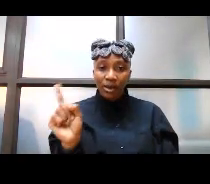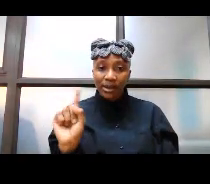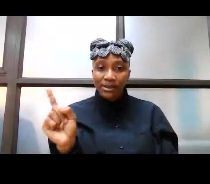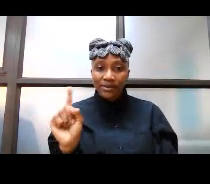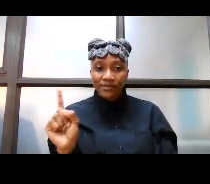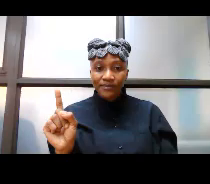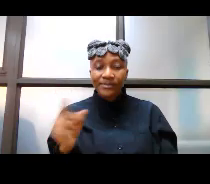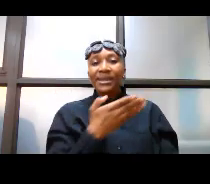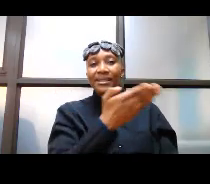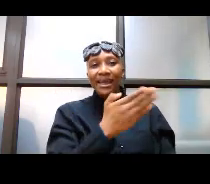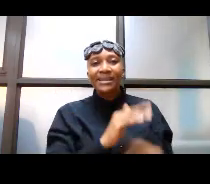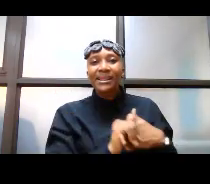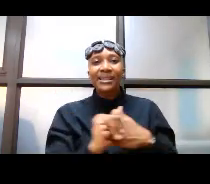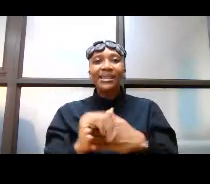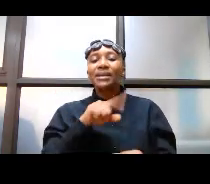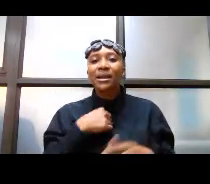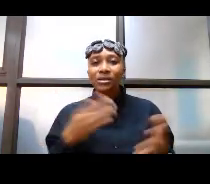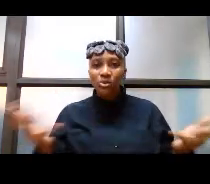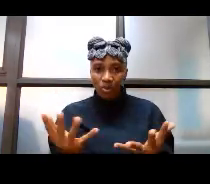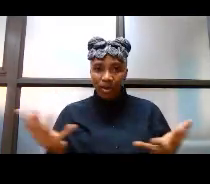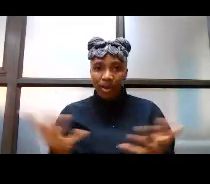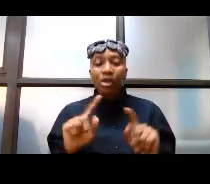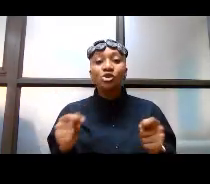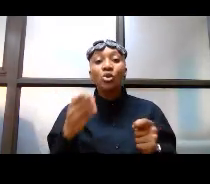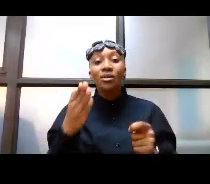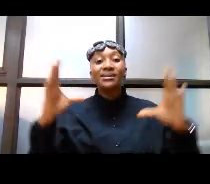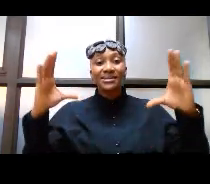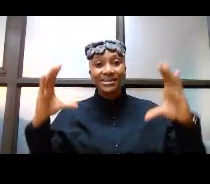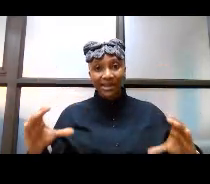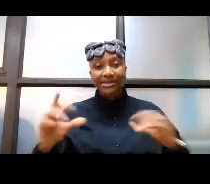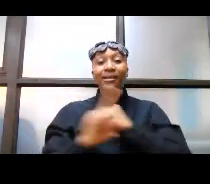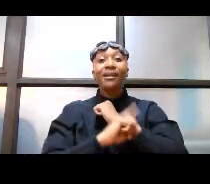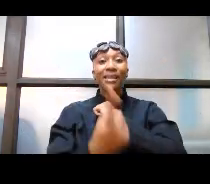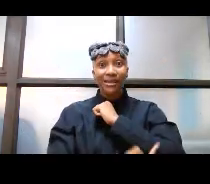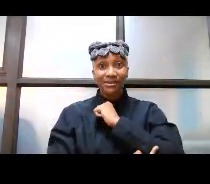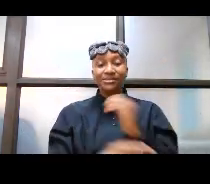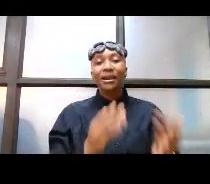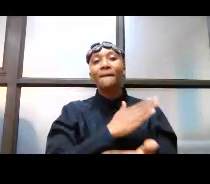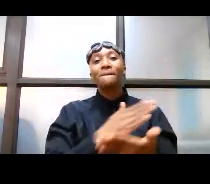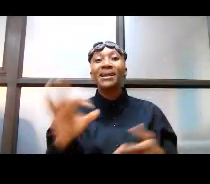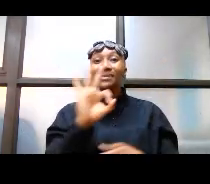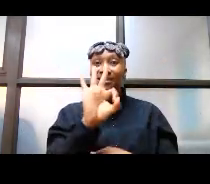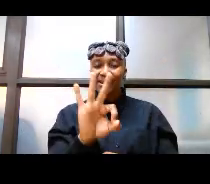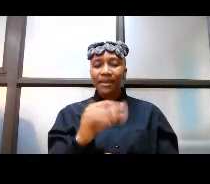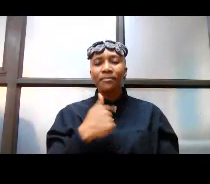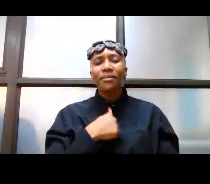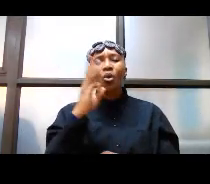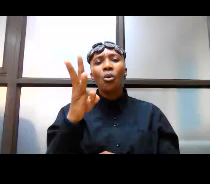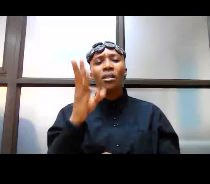that led us? Now, in this section, which is the last section, I'm going to talk